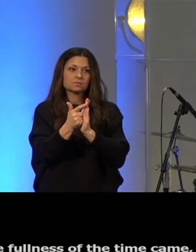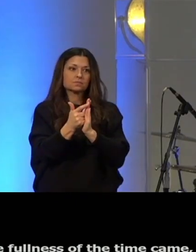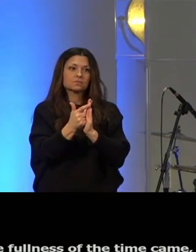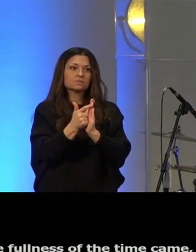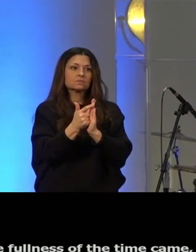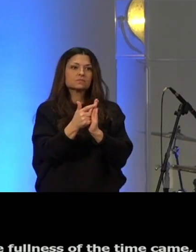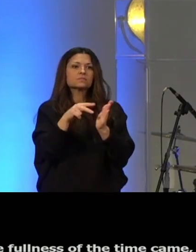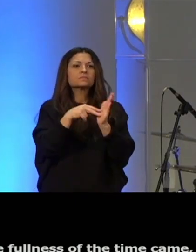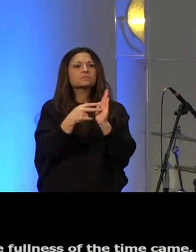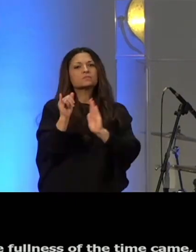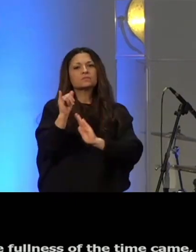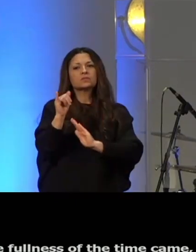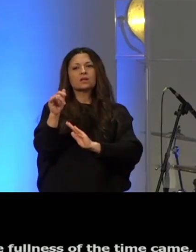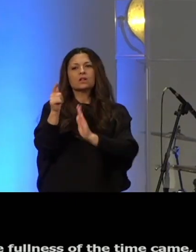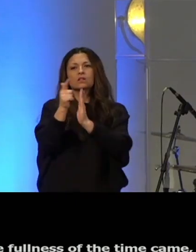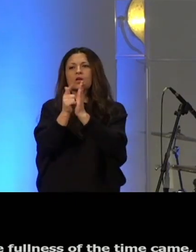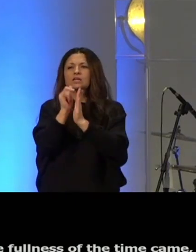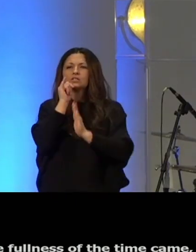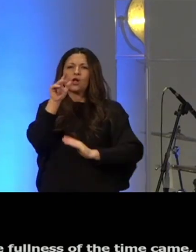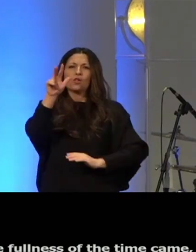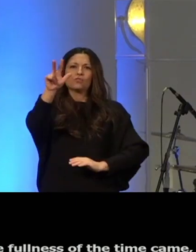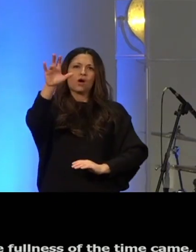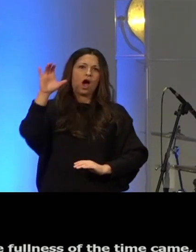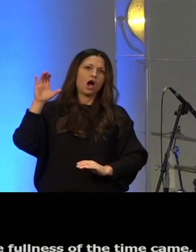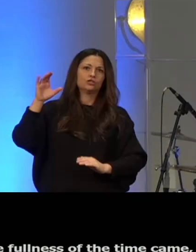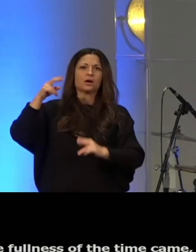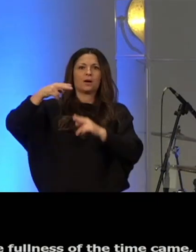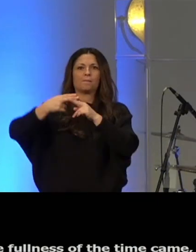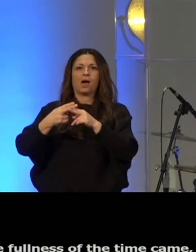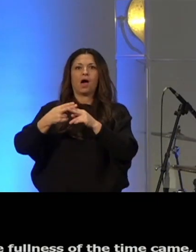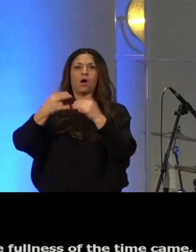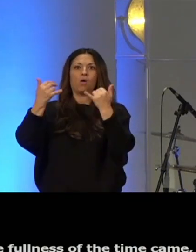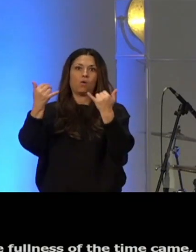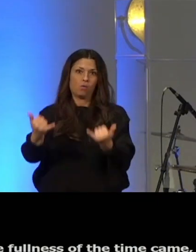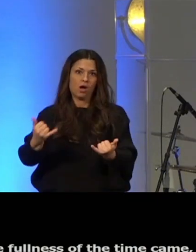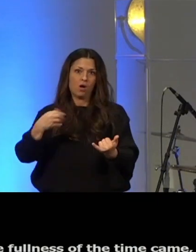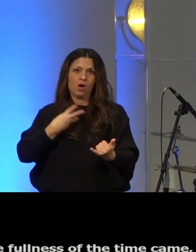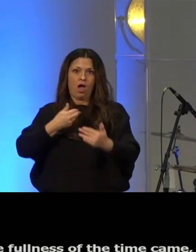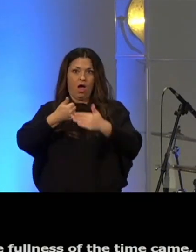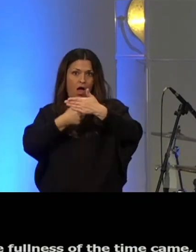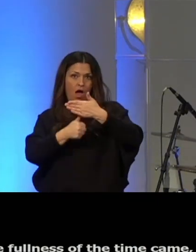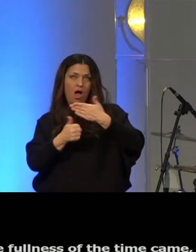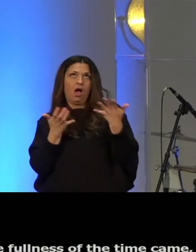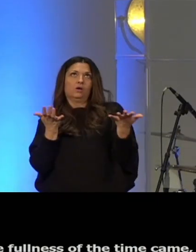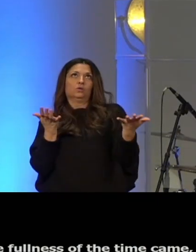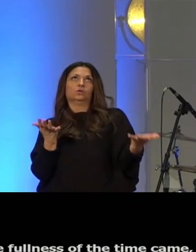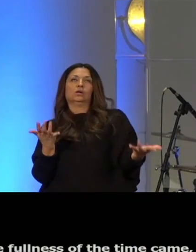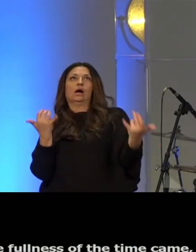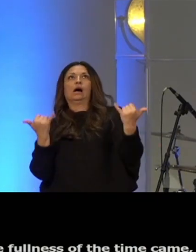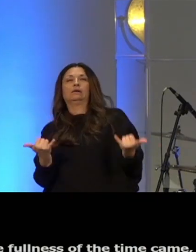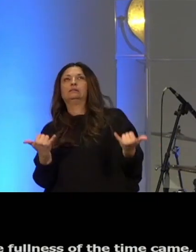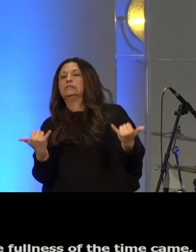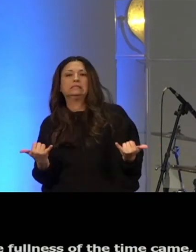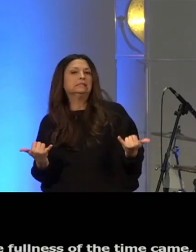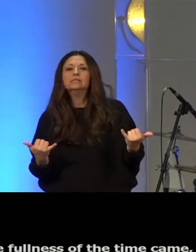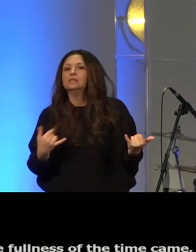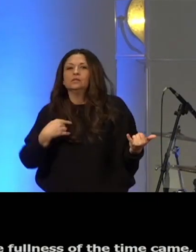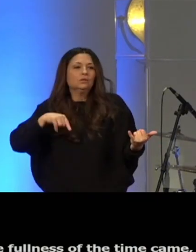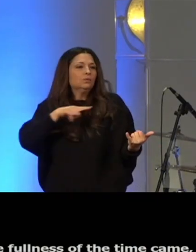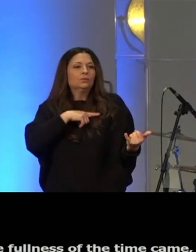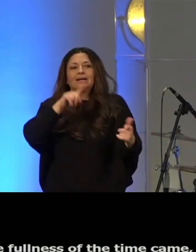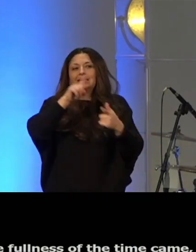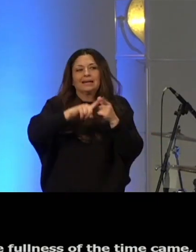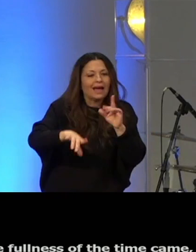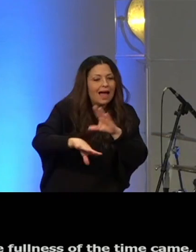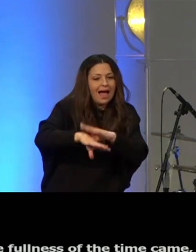It's though the law were a 300-pound weight, and we're underneath that. We're underneath that, and we can't get out